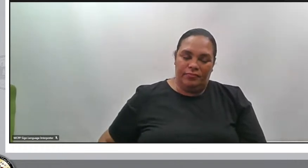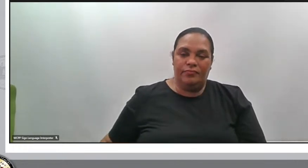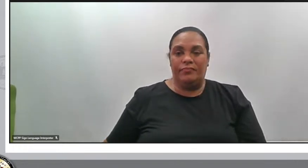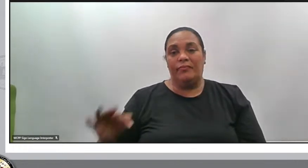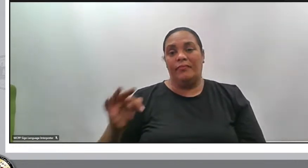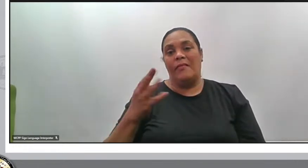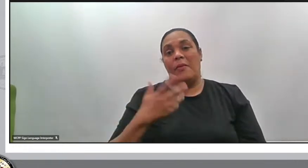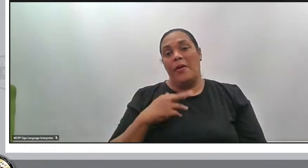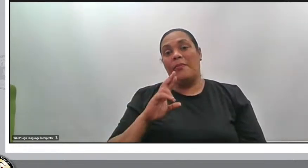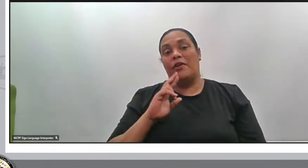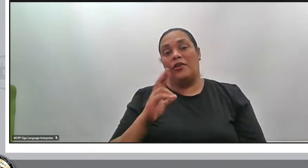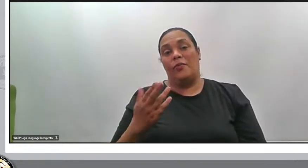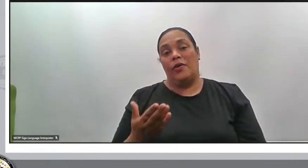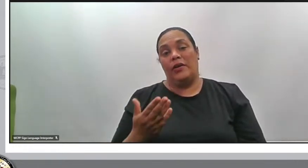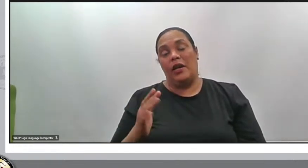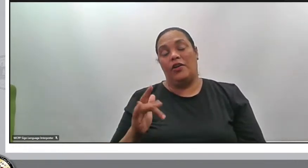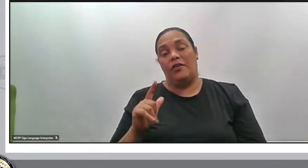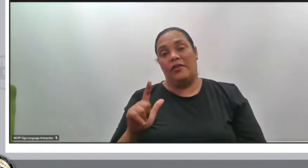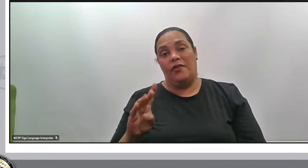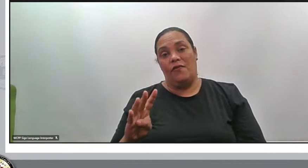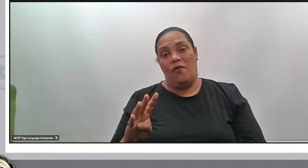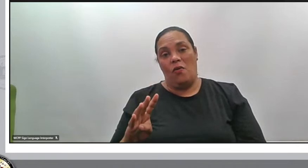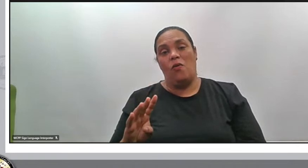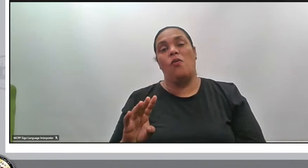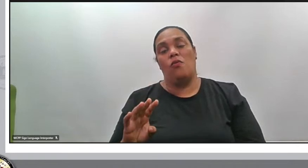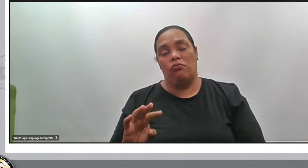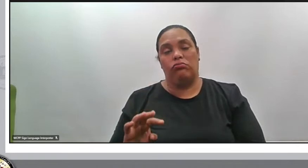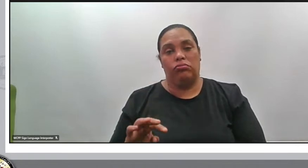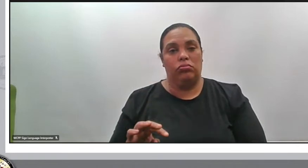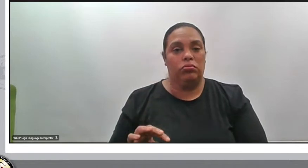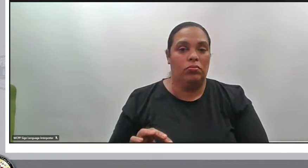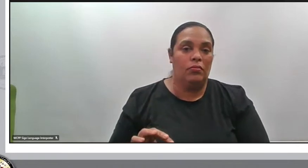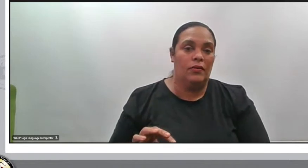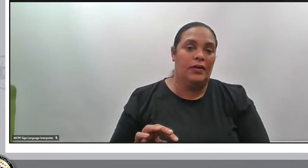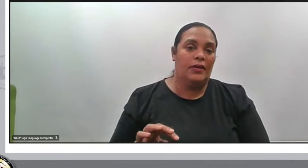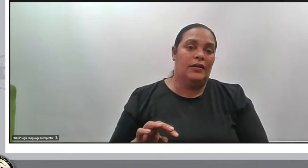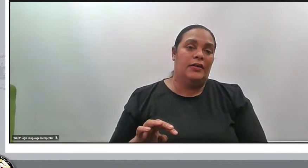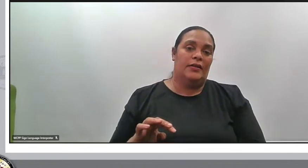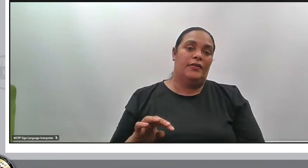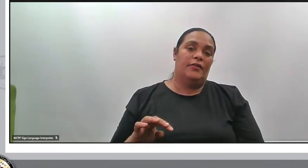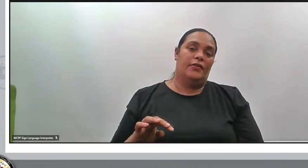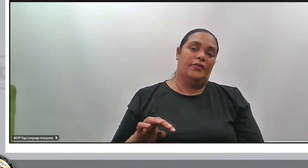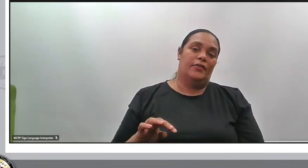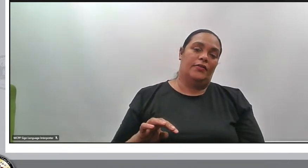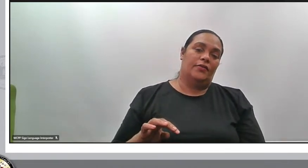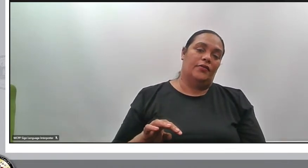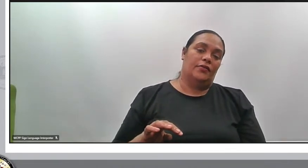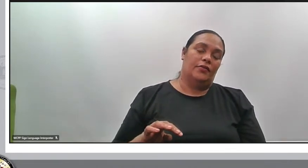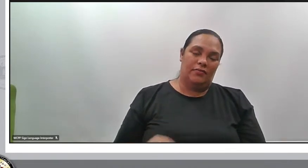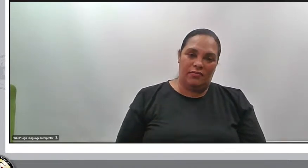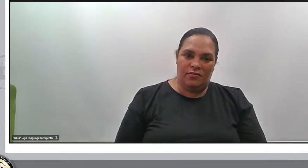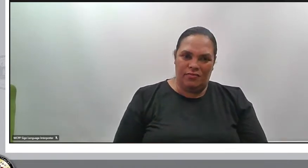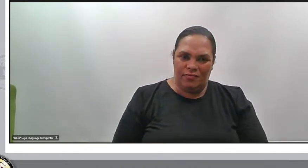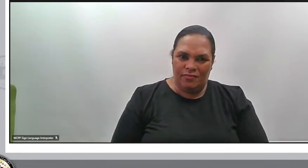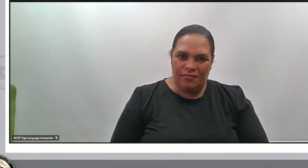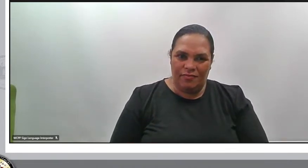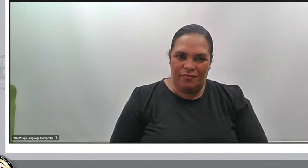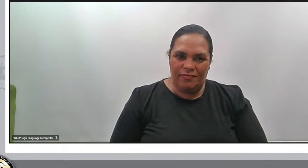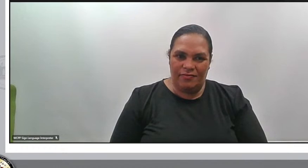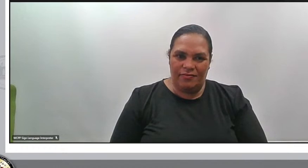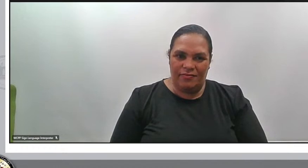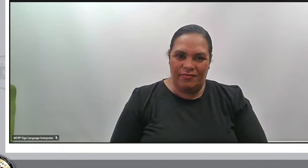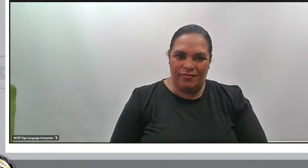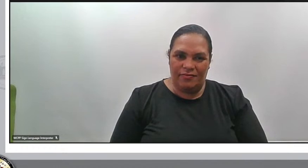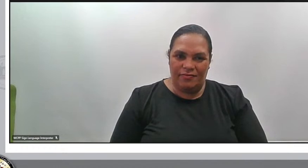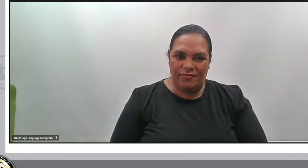may I respond to that on page 74? Yes, go ahead. Okay, thank you, Chair. Member Barnes, can just confirm. I think there's three